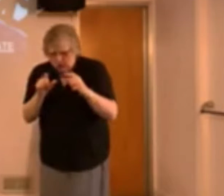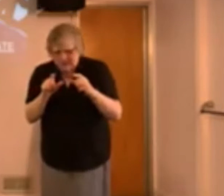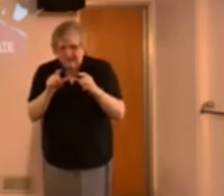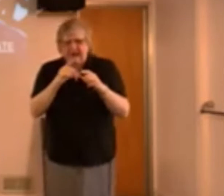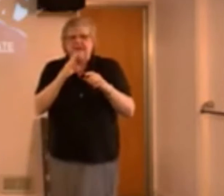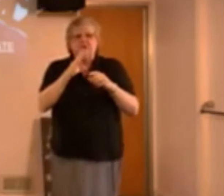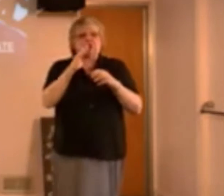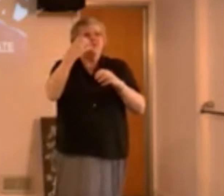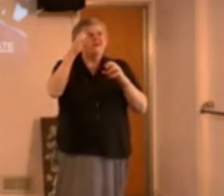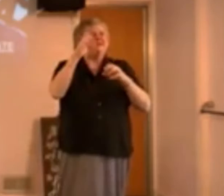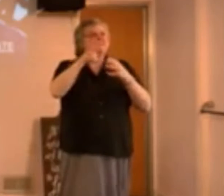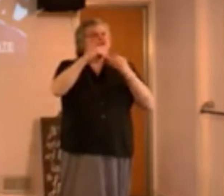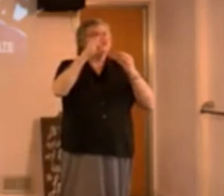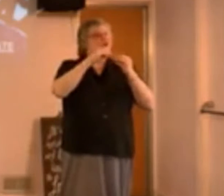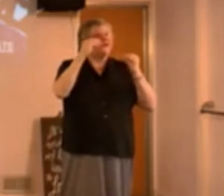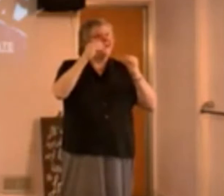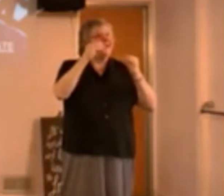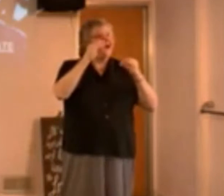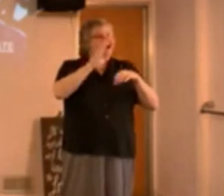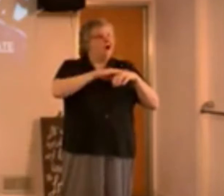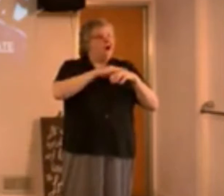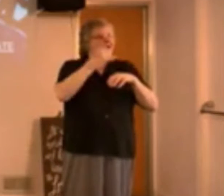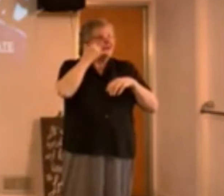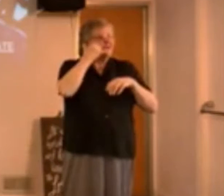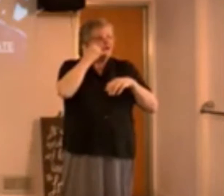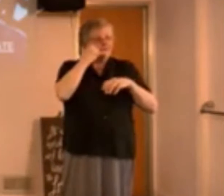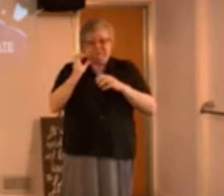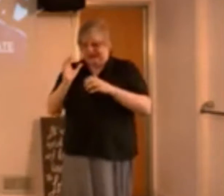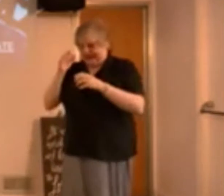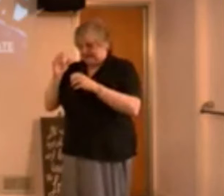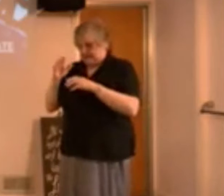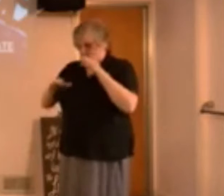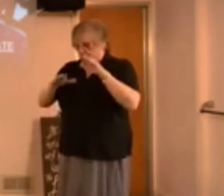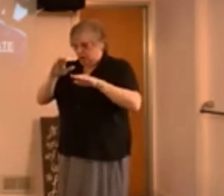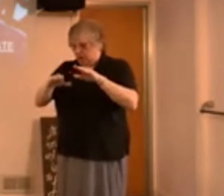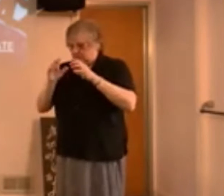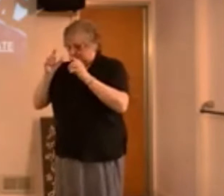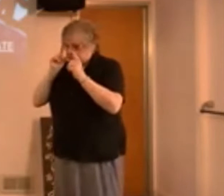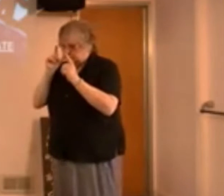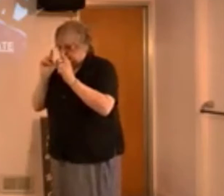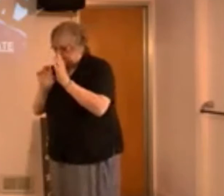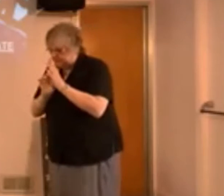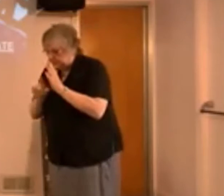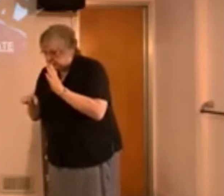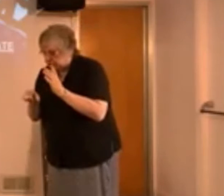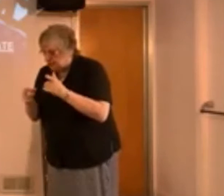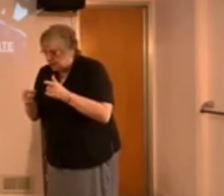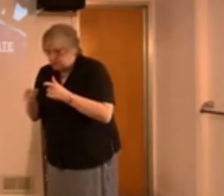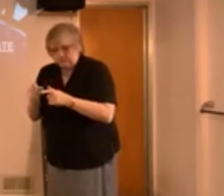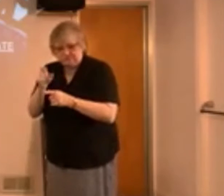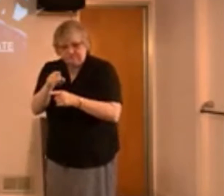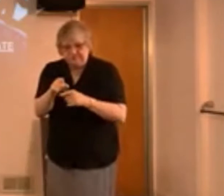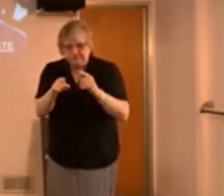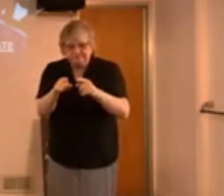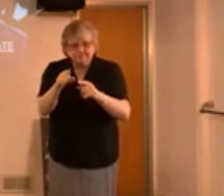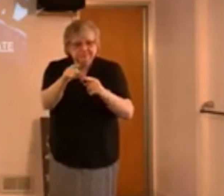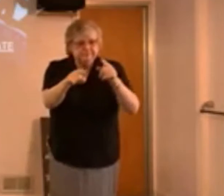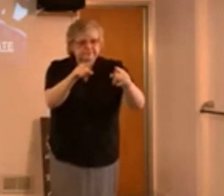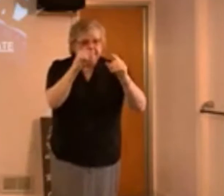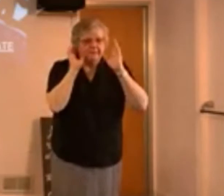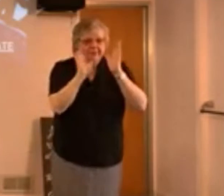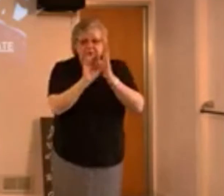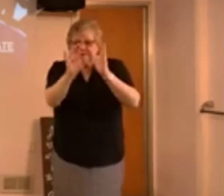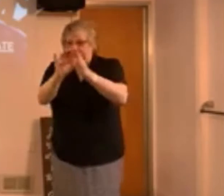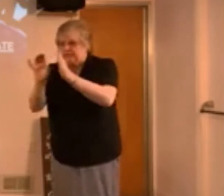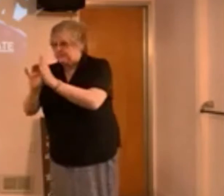would be told to them on their phones. So they got the entire story, maybe at 9 stops or whatever, and they would get the entire story of